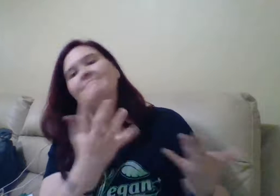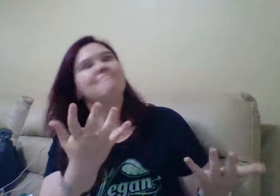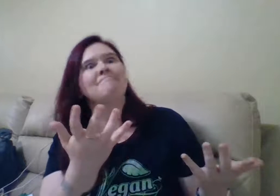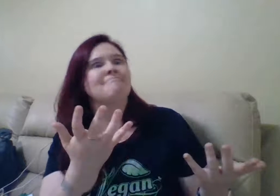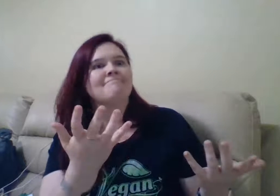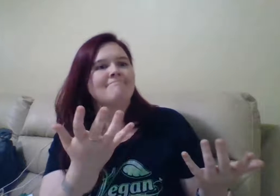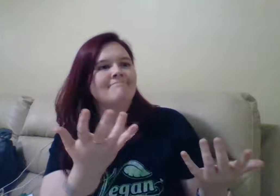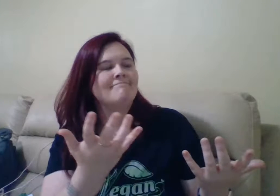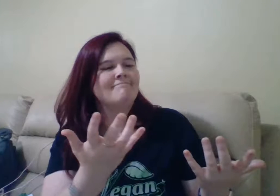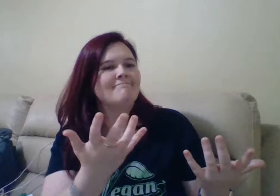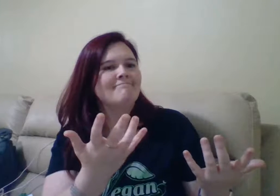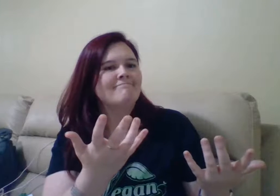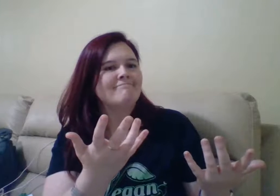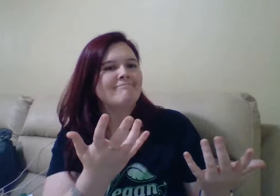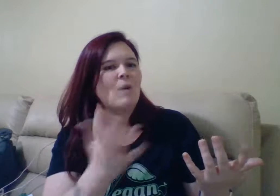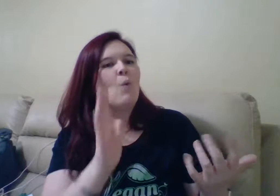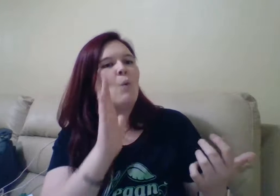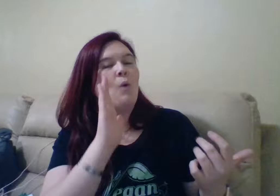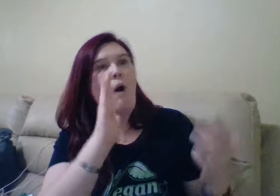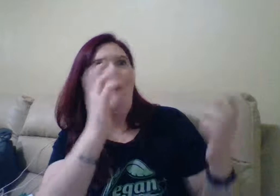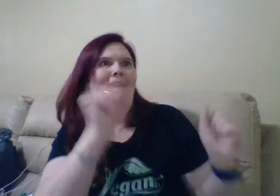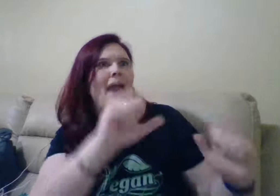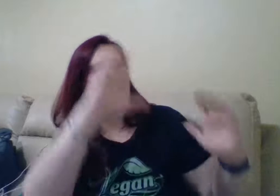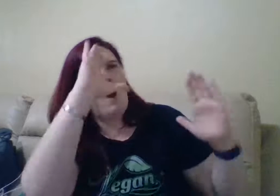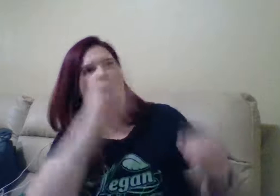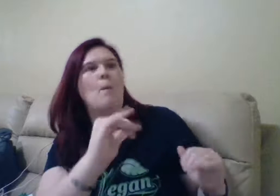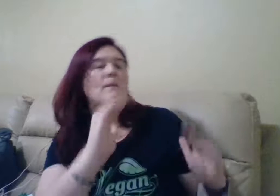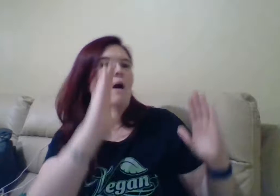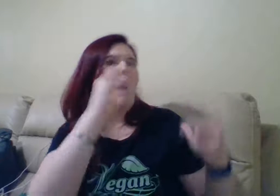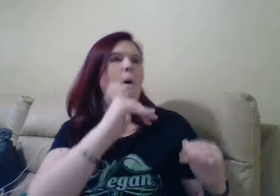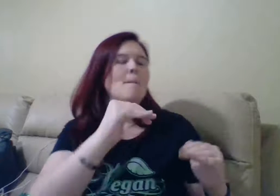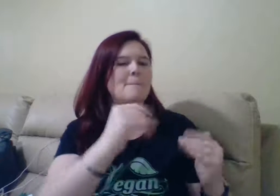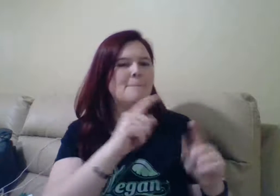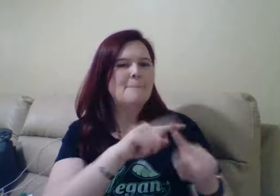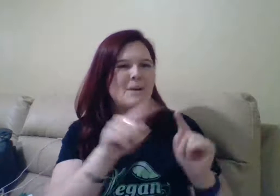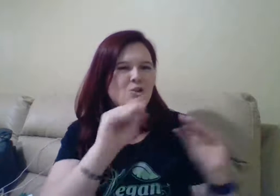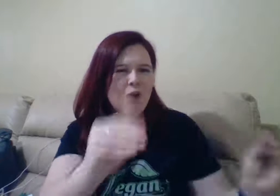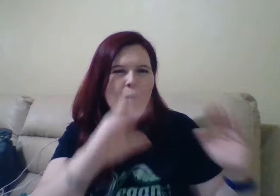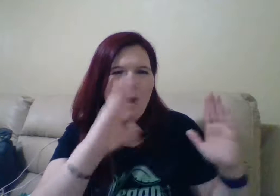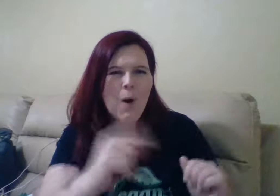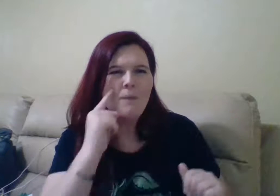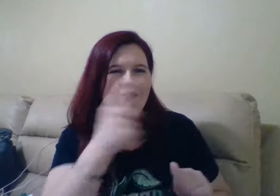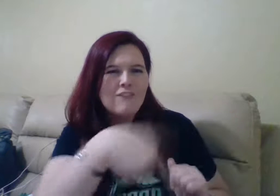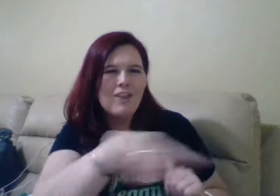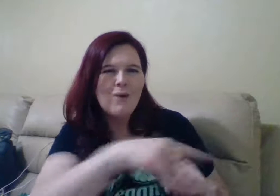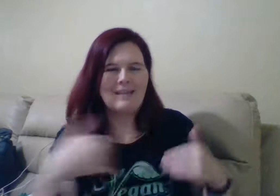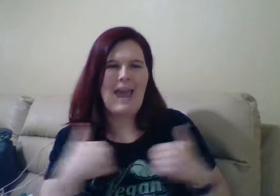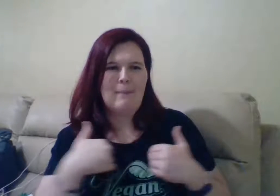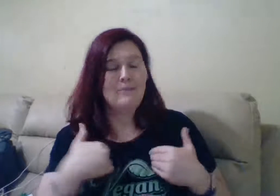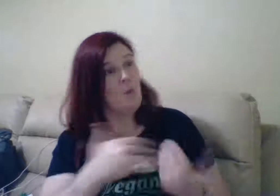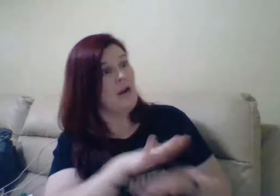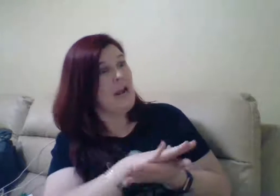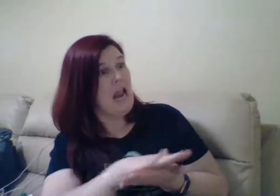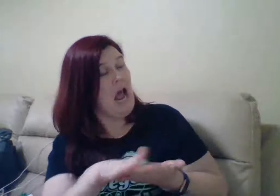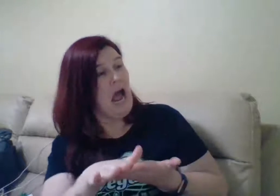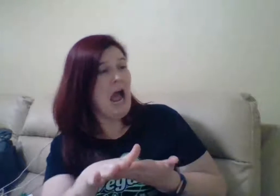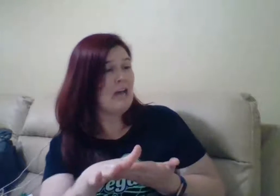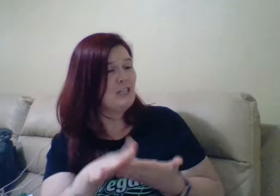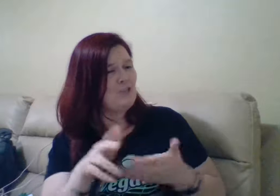have a knife pulled across their throat or a bullet put in their heads? There's no hope for these animals. So it's really nice that you have the privilege of being able to hope. And